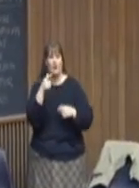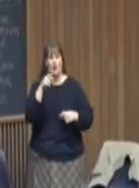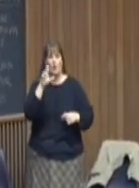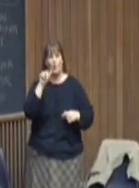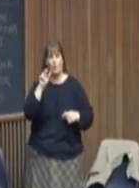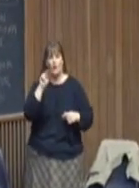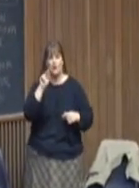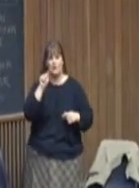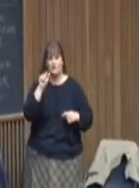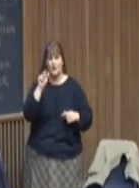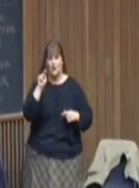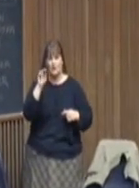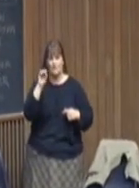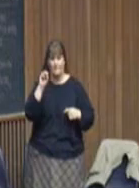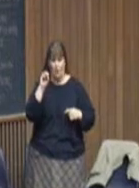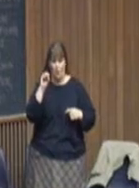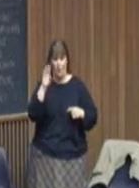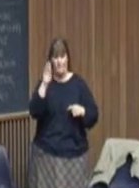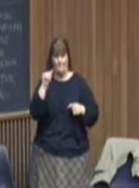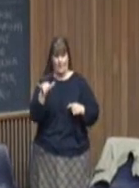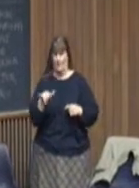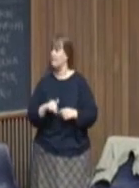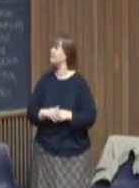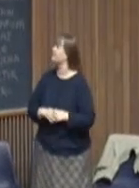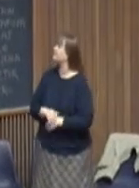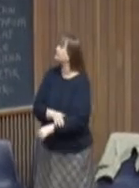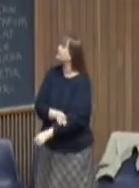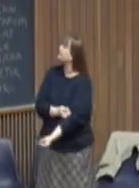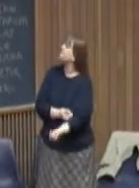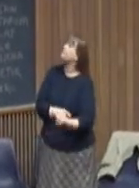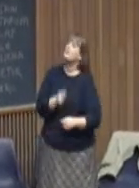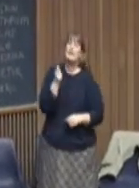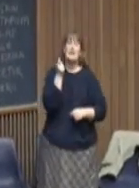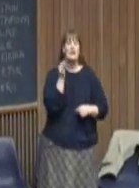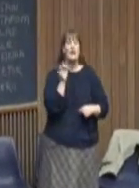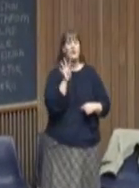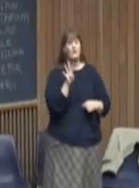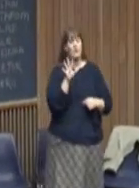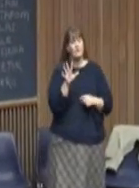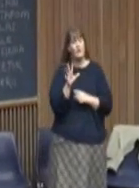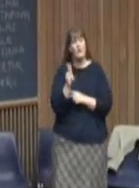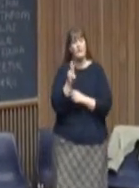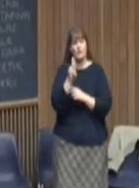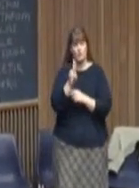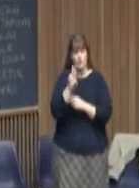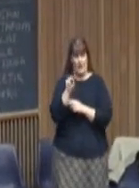So what happened after World War II? In 1945, the United Nations created the Human Rights,